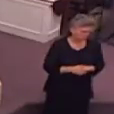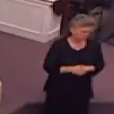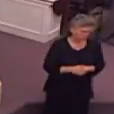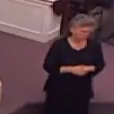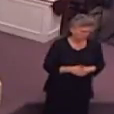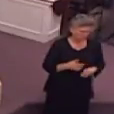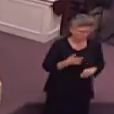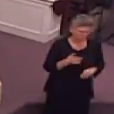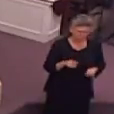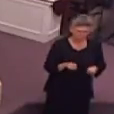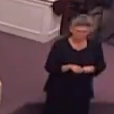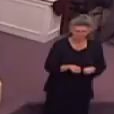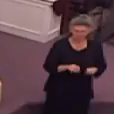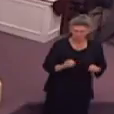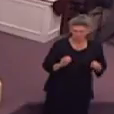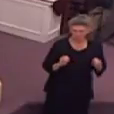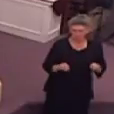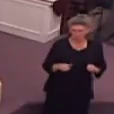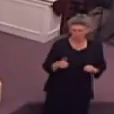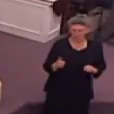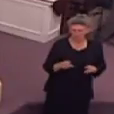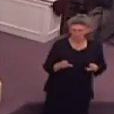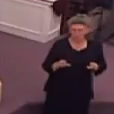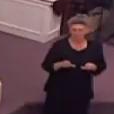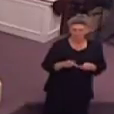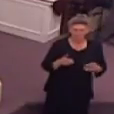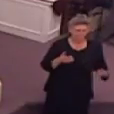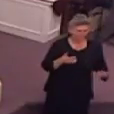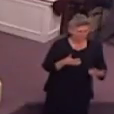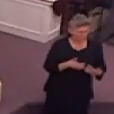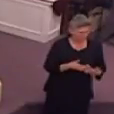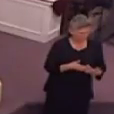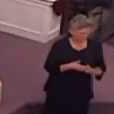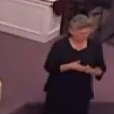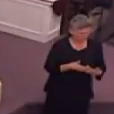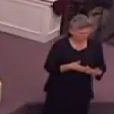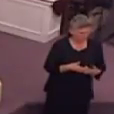apparently feeling like there's no other place they fit in.